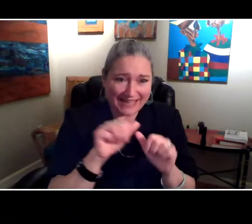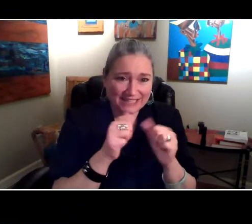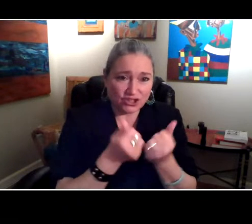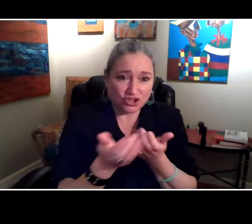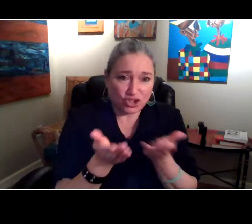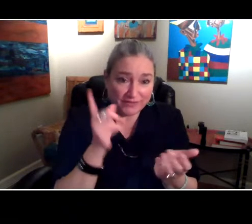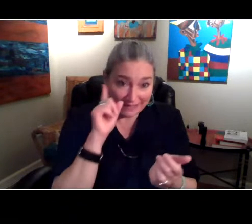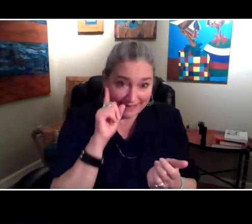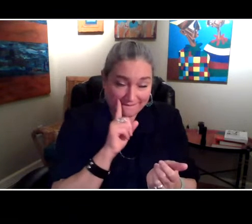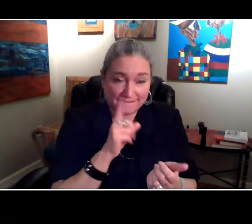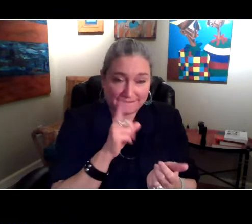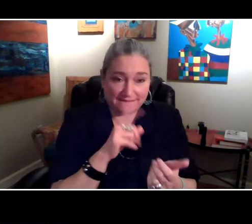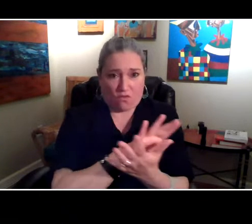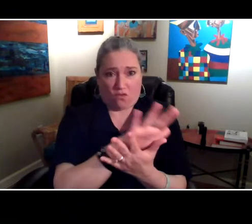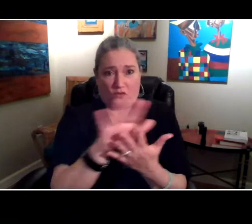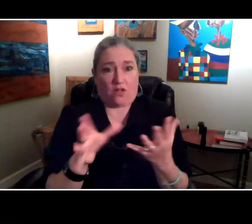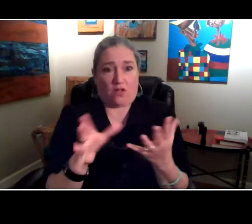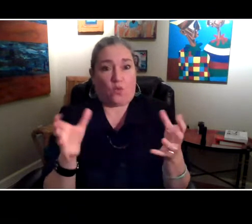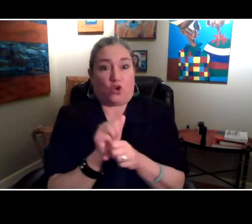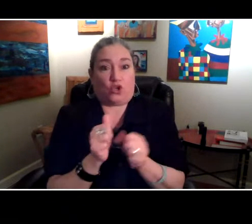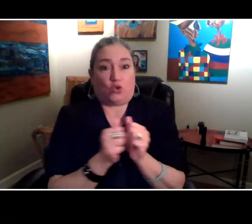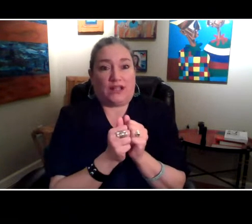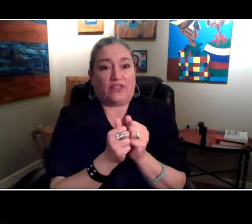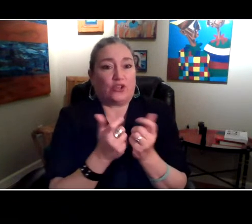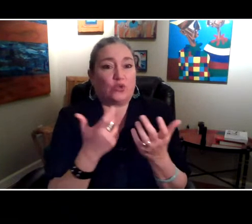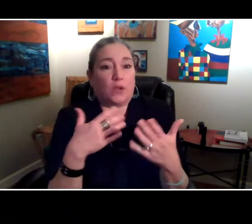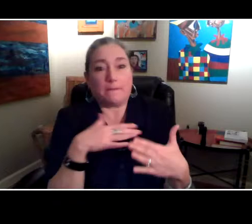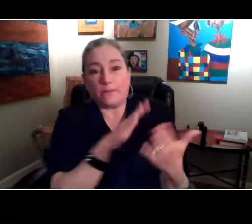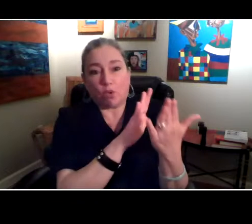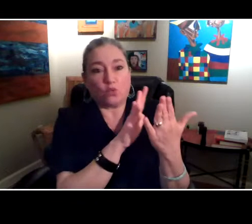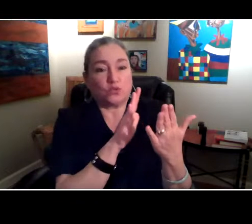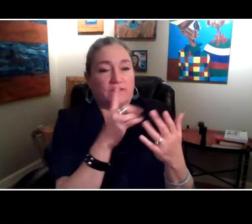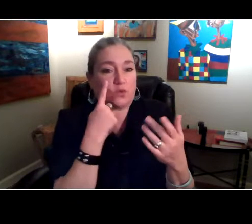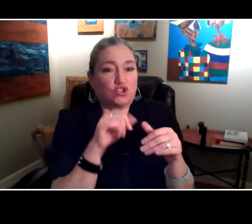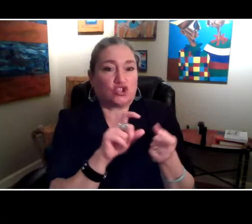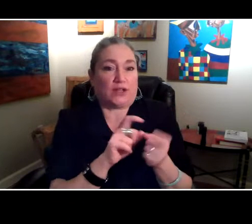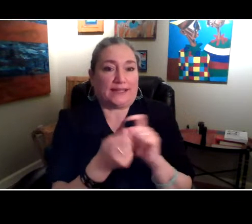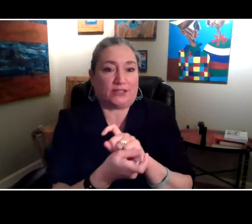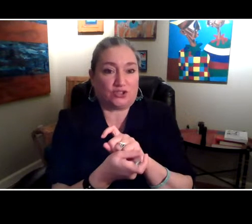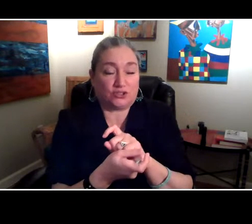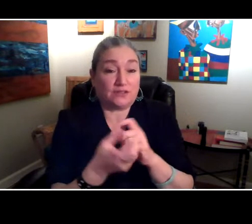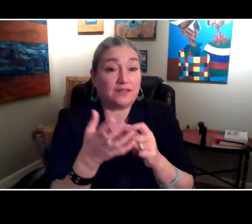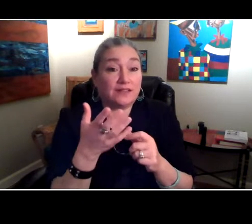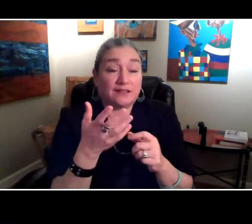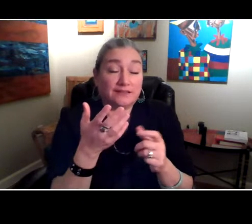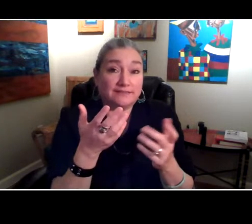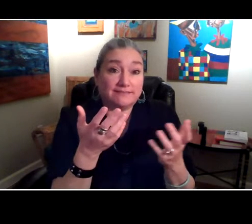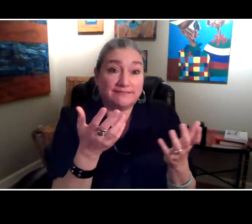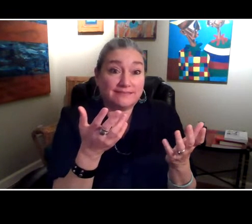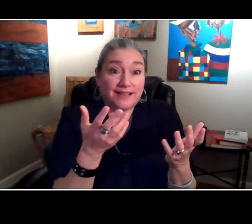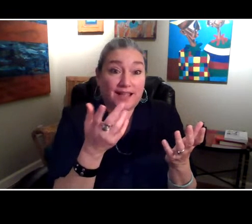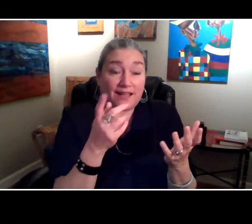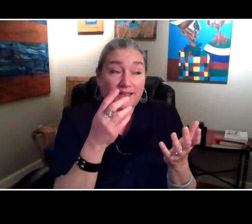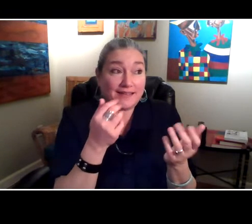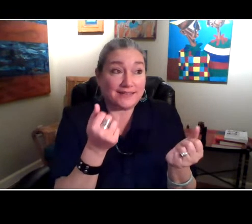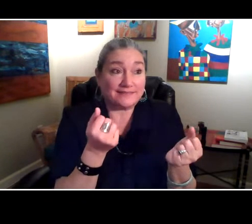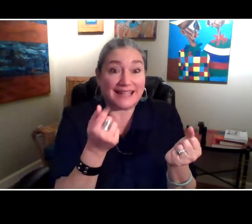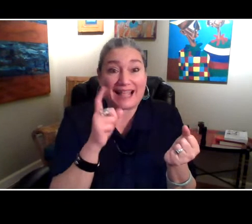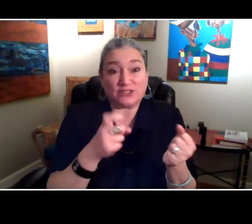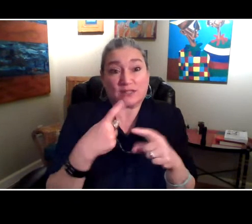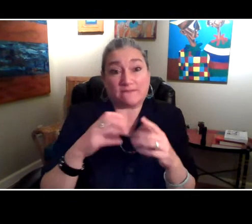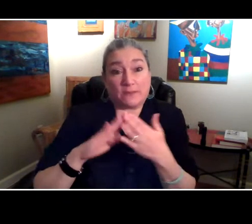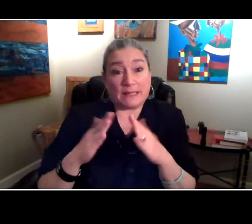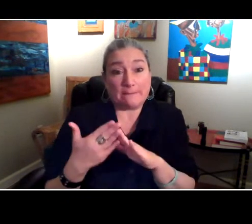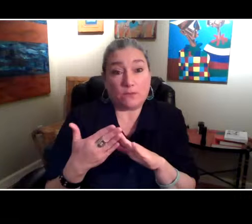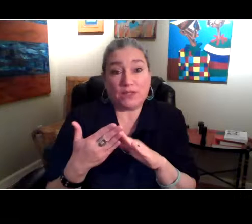and CalEd and the California Coalition of organizations serving deaf people, all of us working together